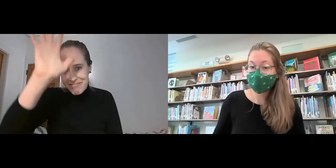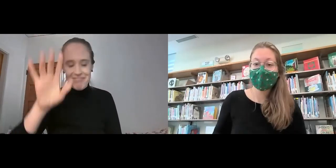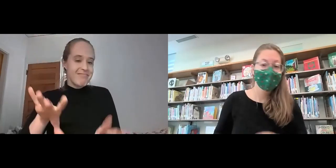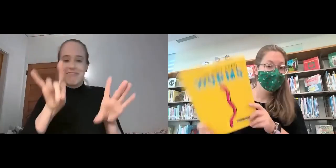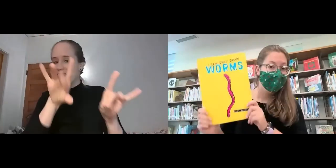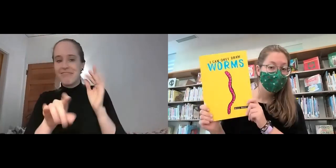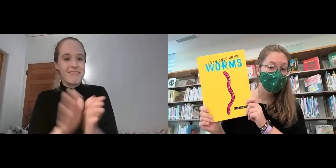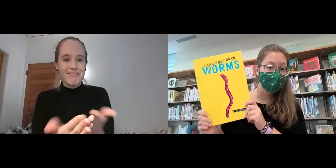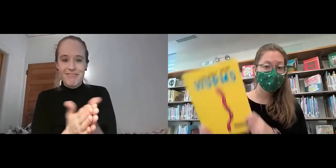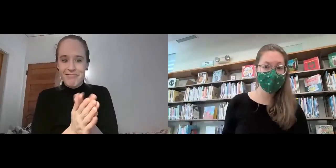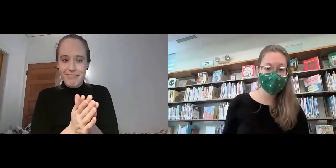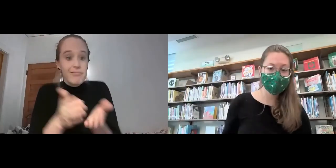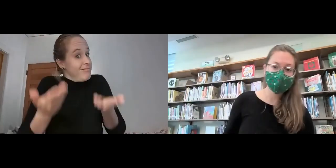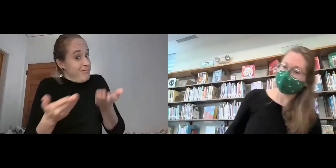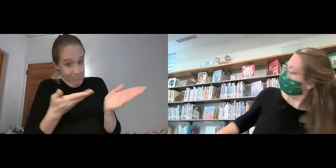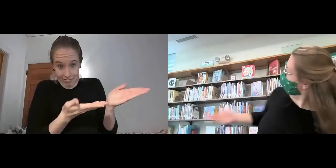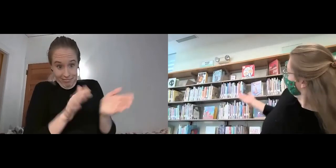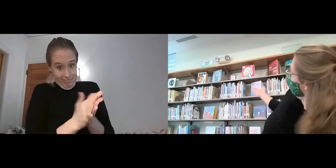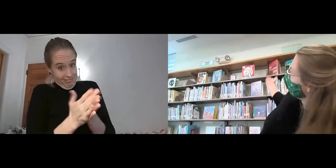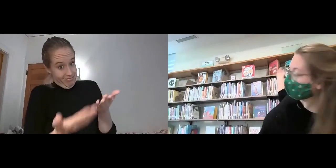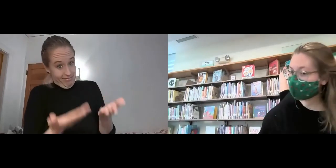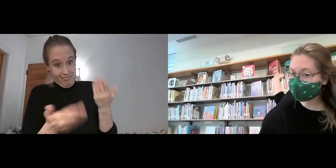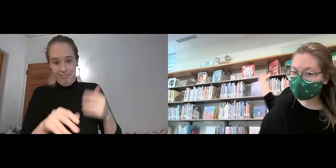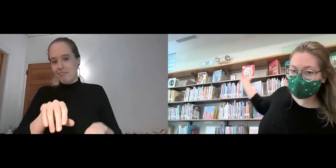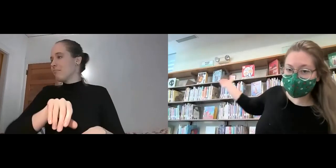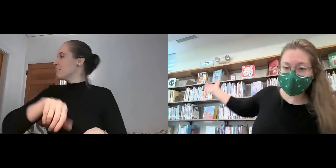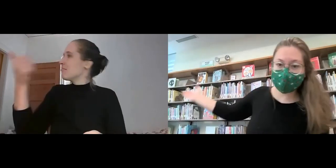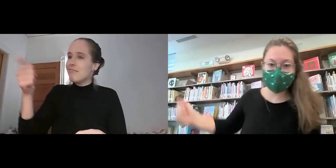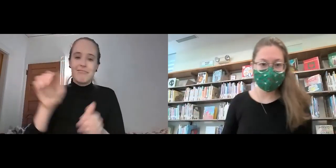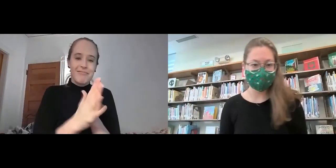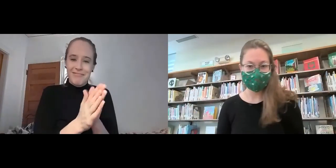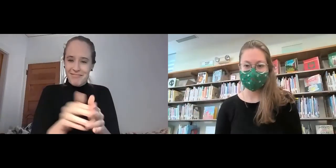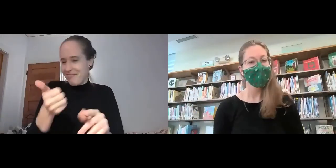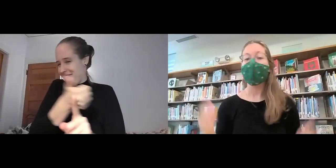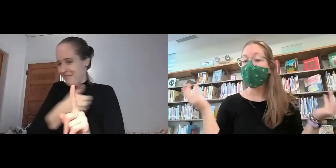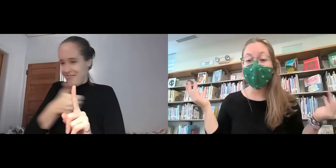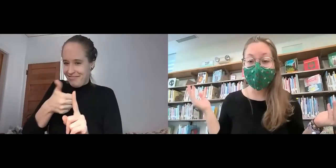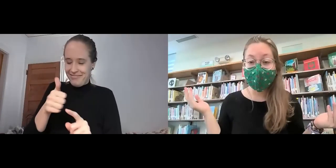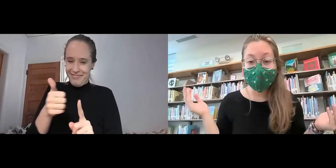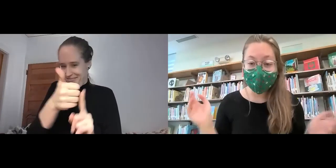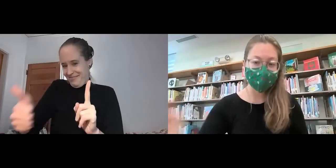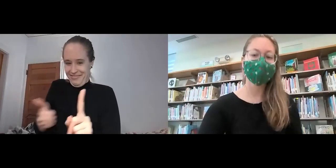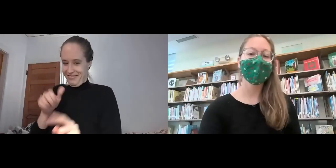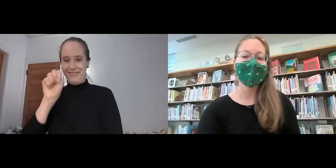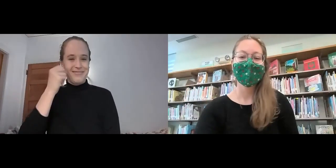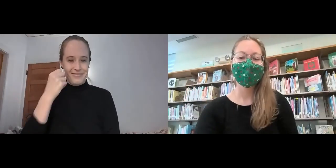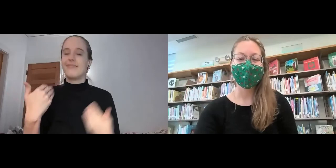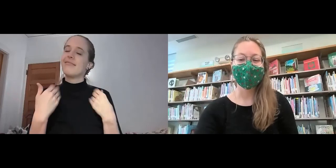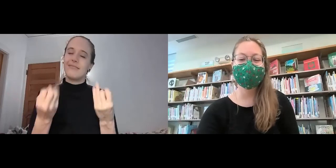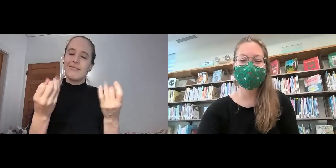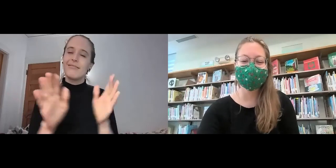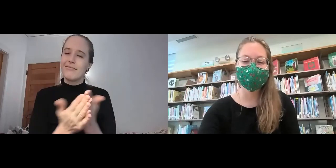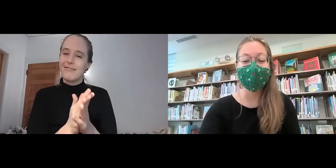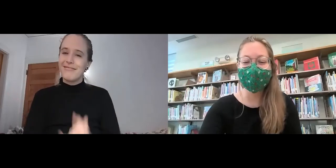books. Maybe this one, maybe one of the ones behind me. We got a lot of books.